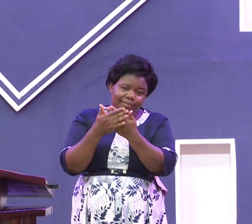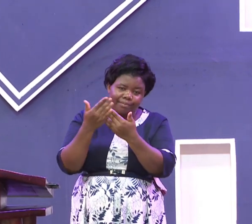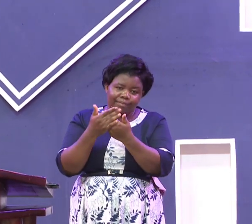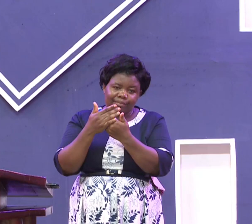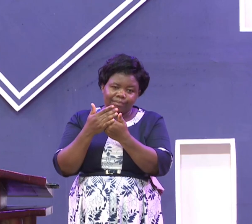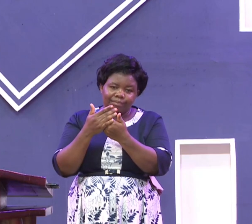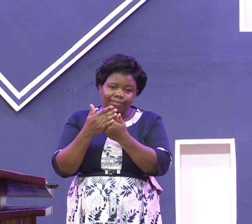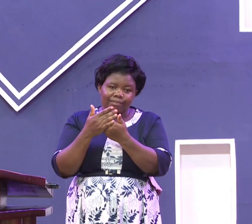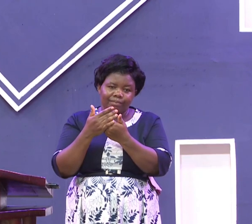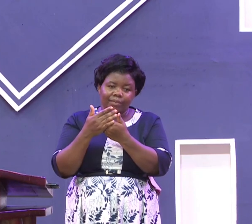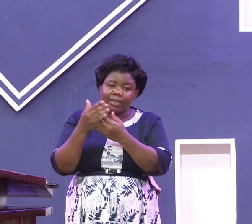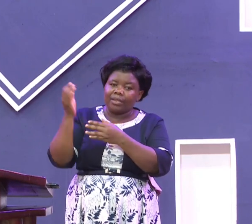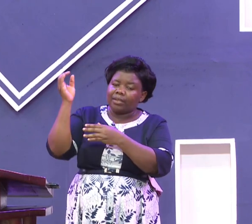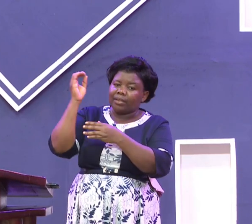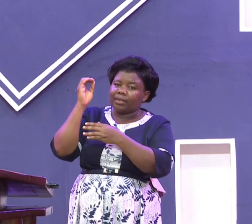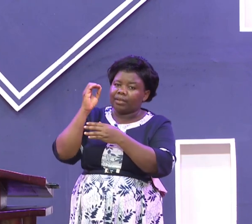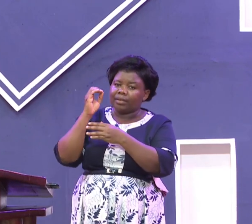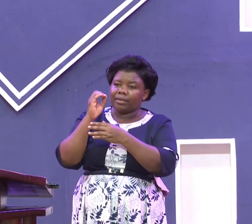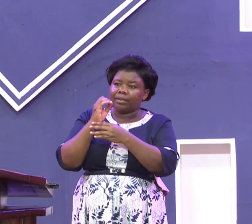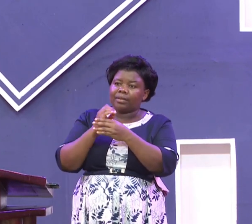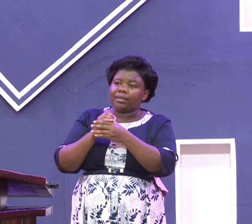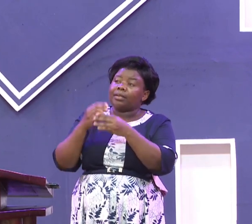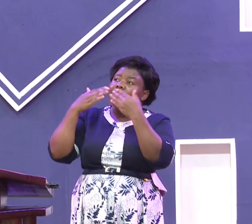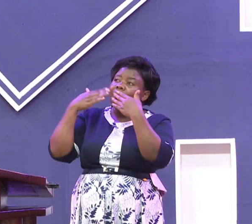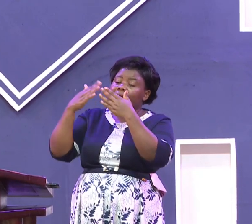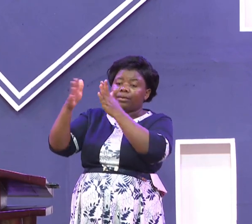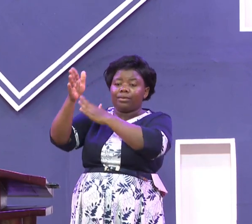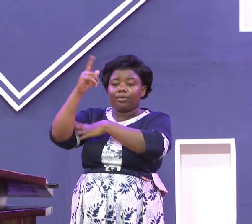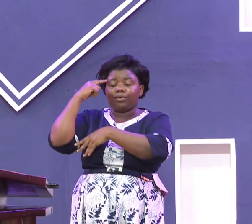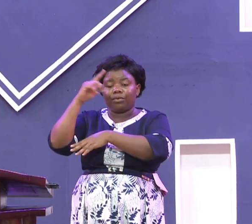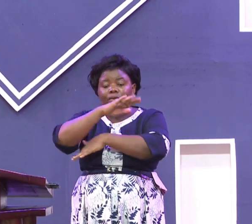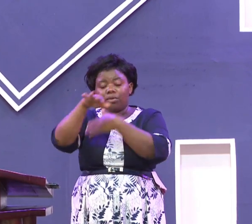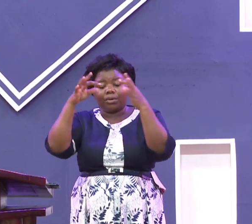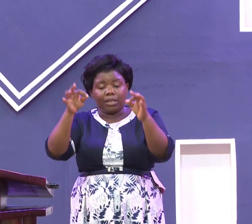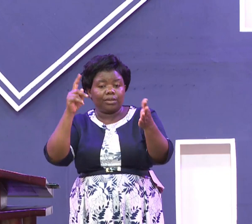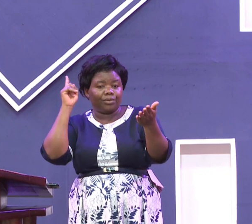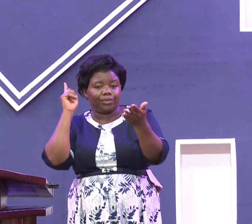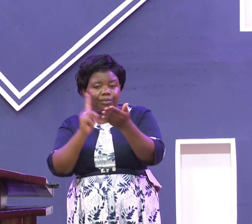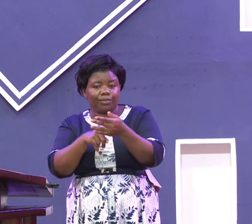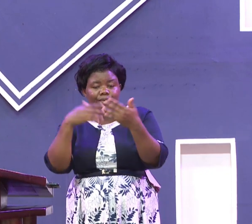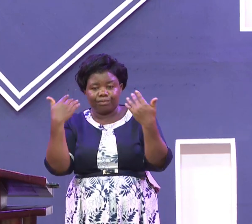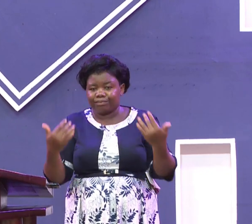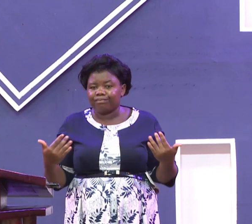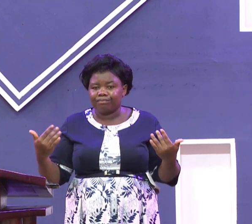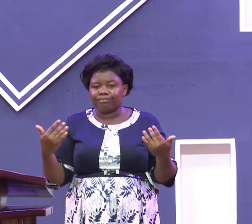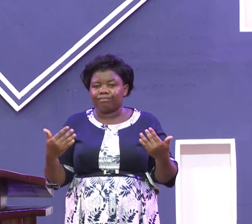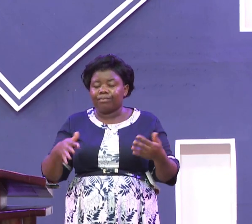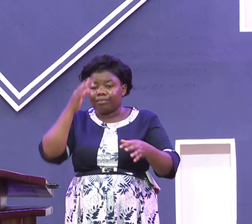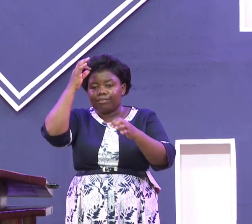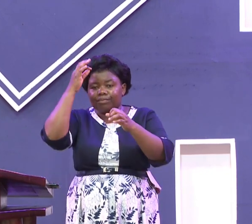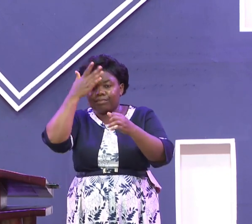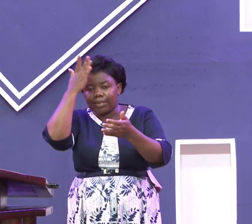God. Sima. Appreciate. Ebyo byakutuusizaako. What he has taken you through so far.